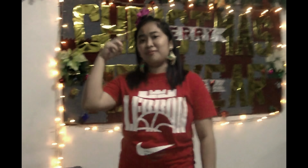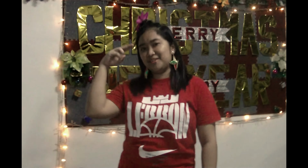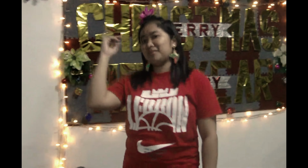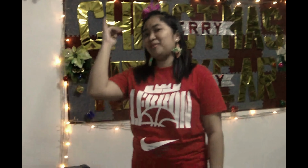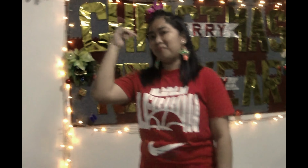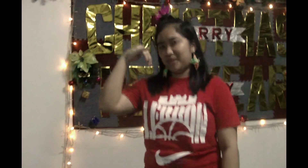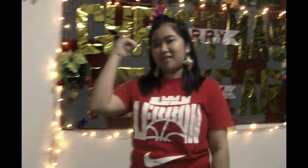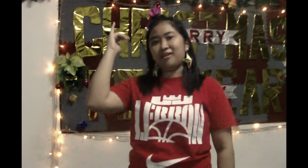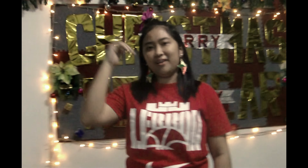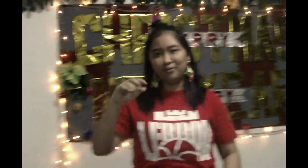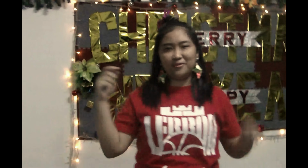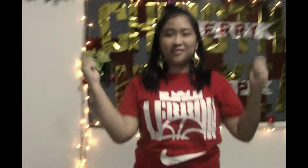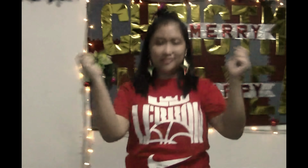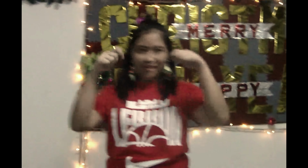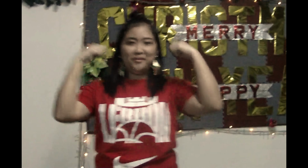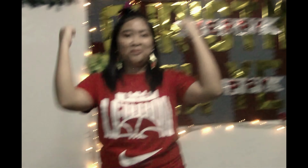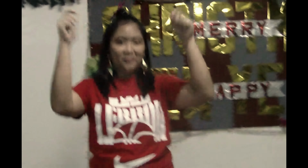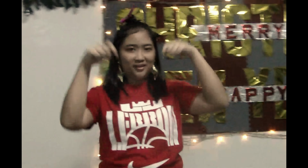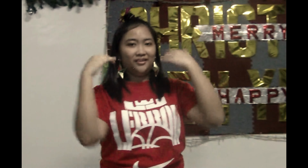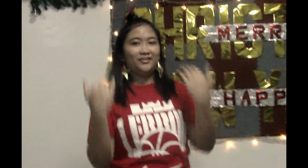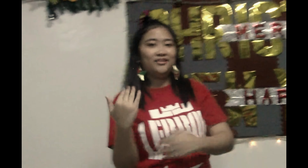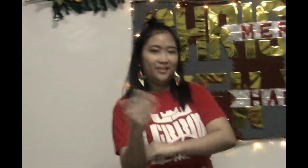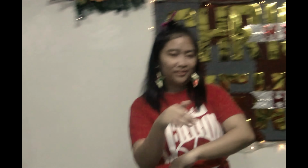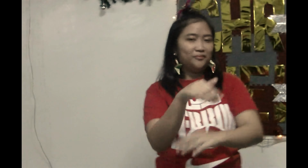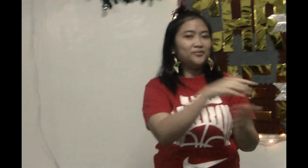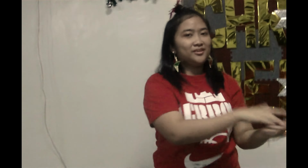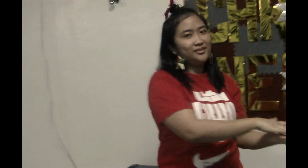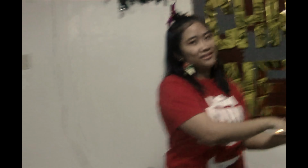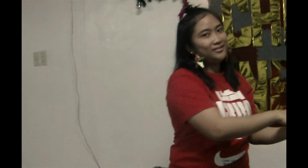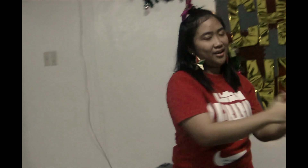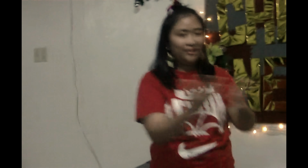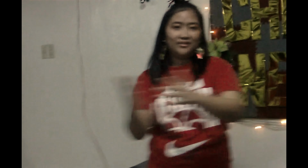a reason why we celebrate tonight, it's Jesus